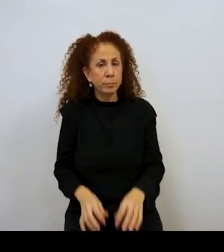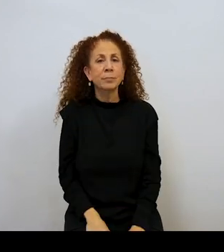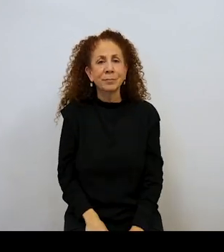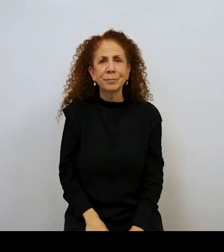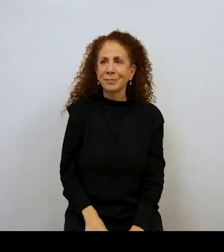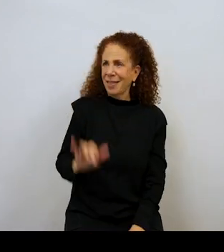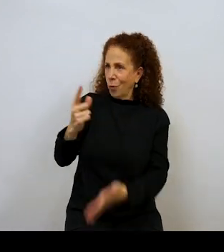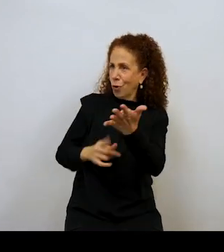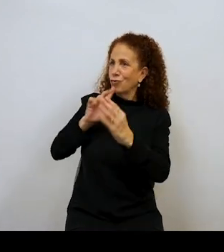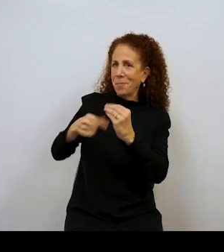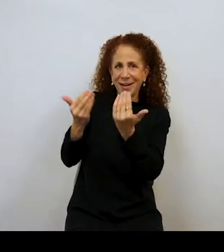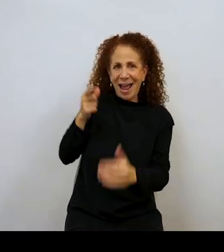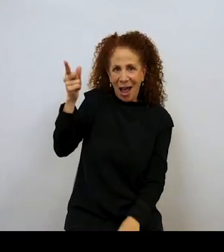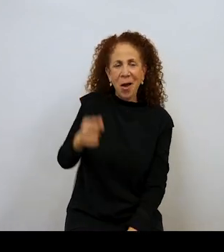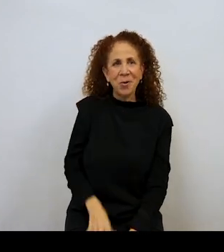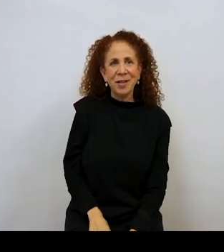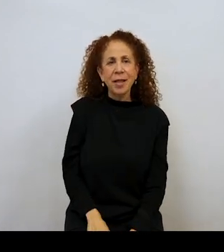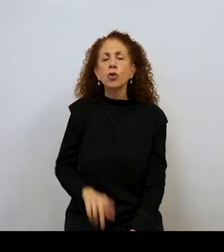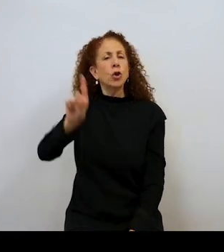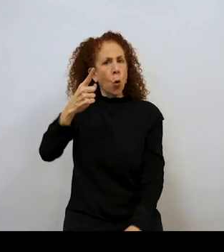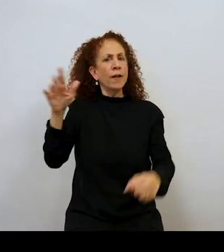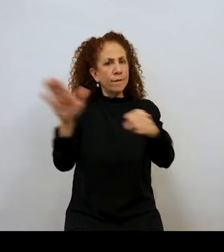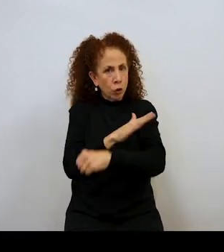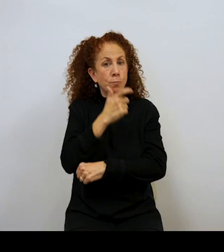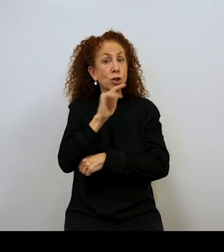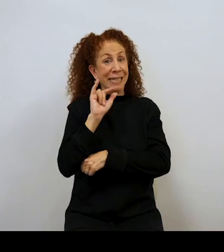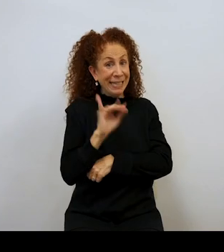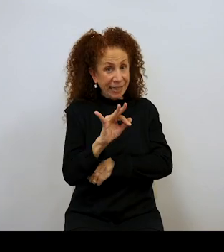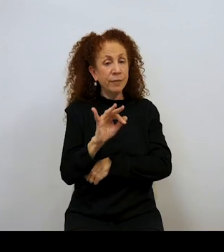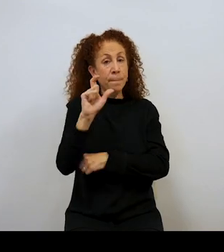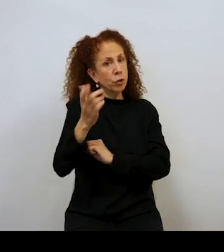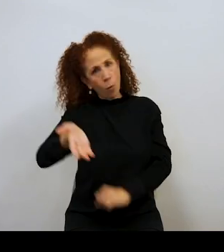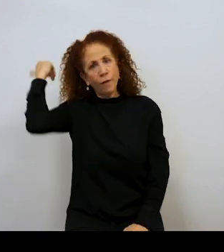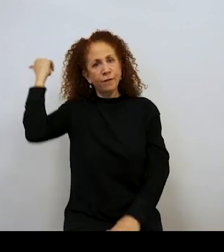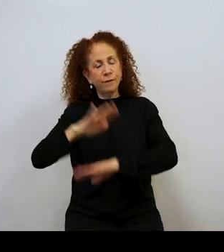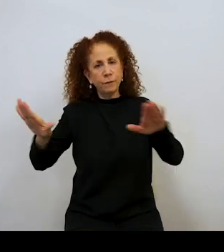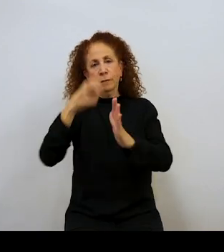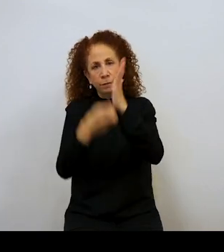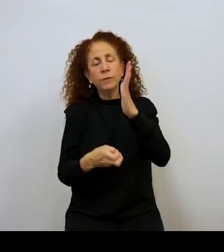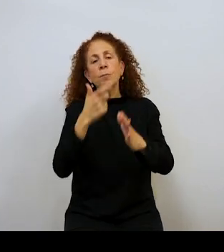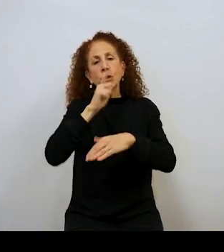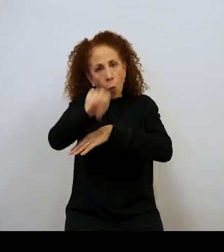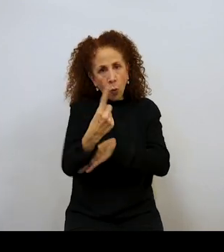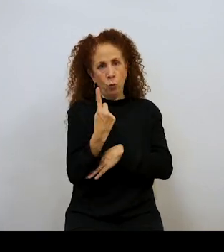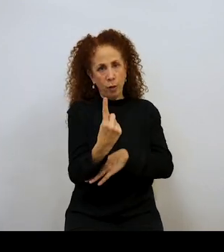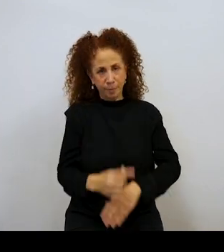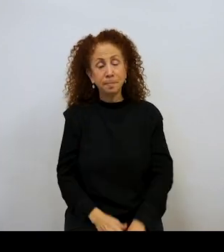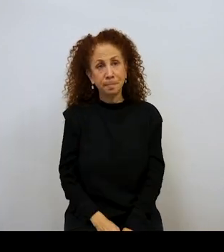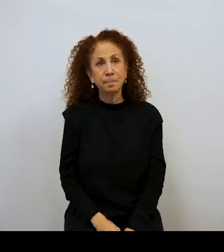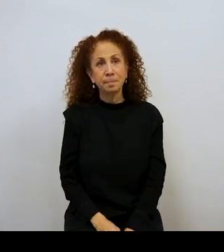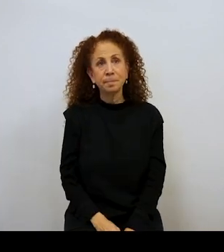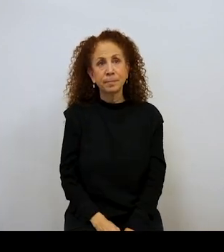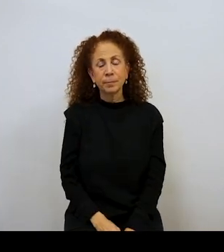exactly what you're articulating, of that you can only fully be British if you're not fully Muslim, that in fact you can't be both those things, and